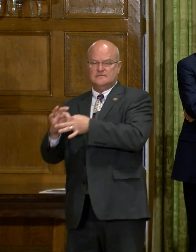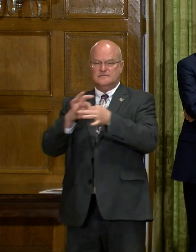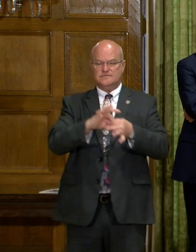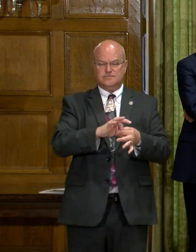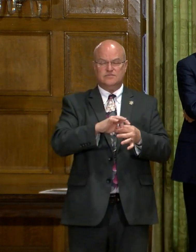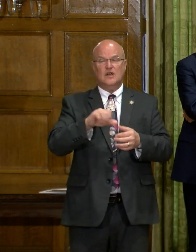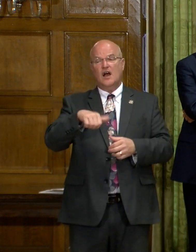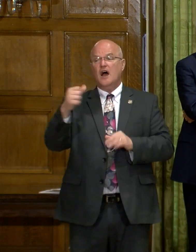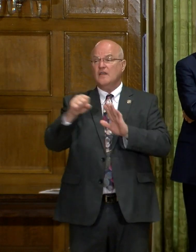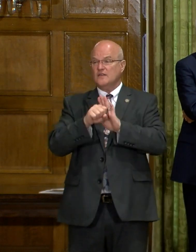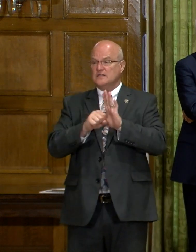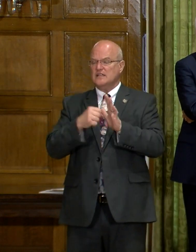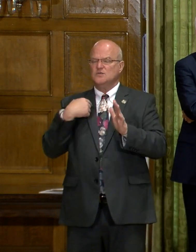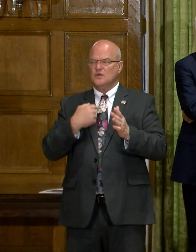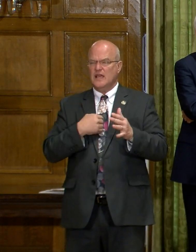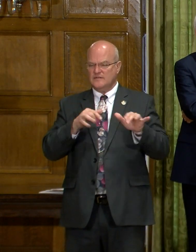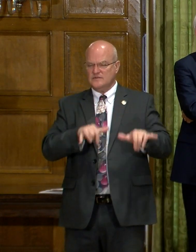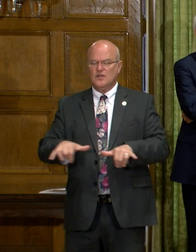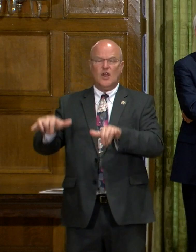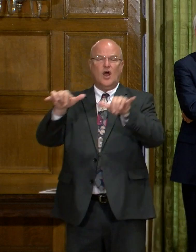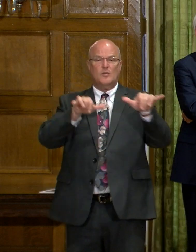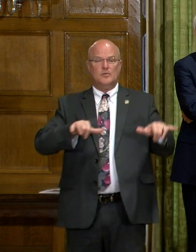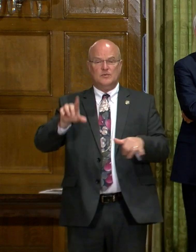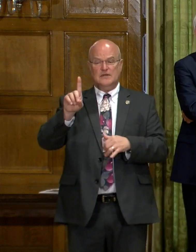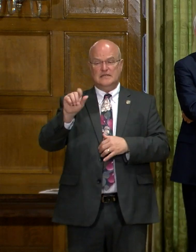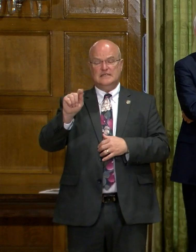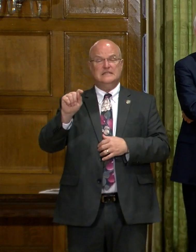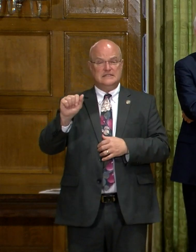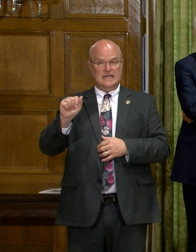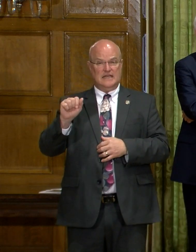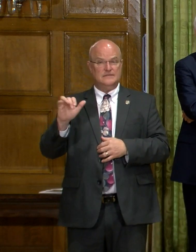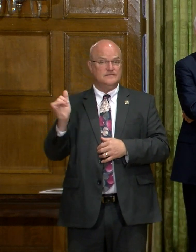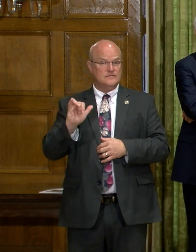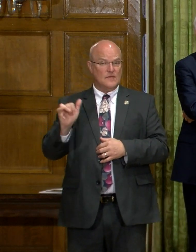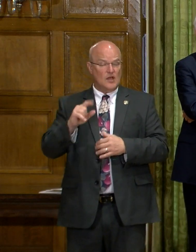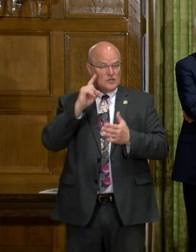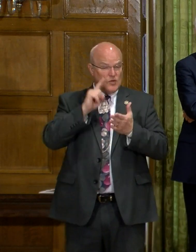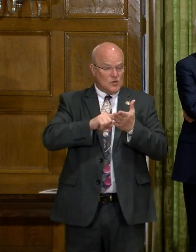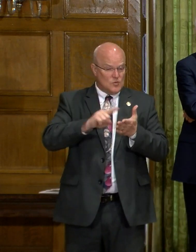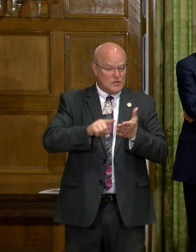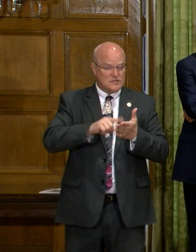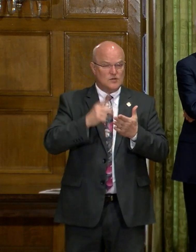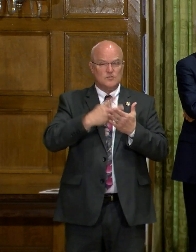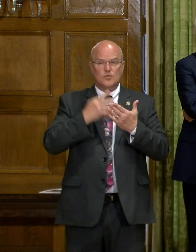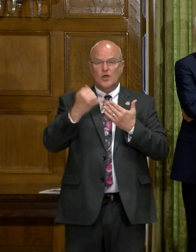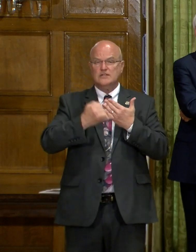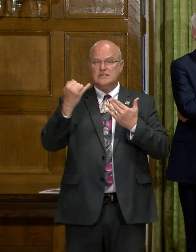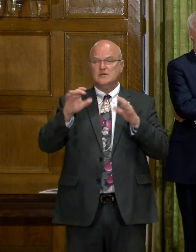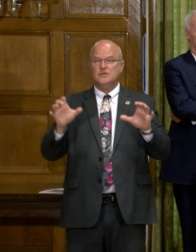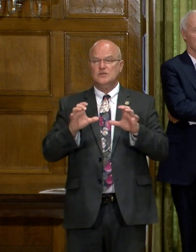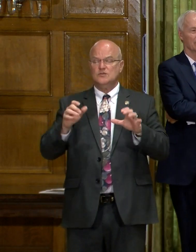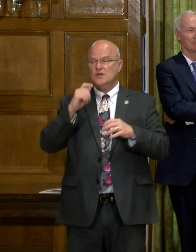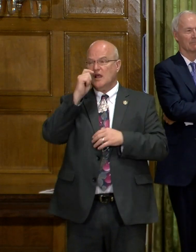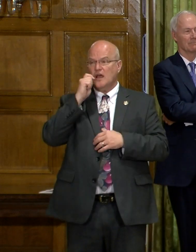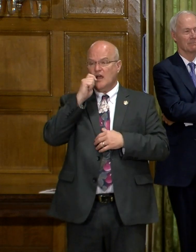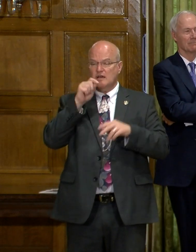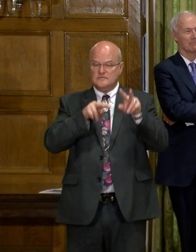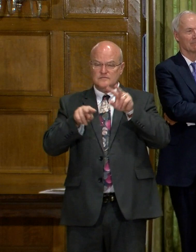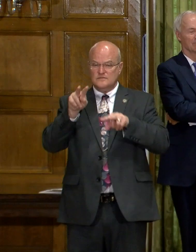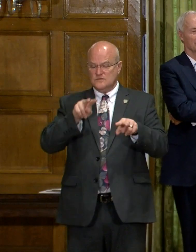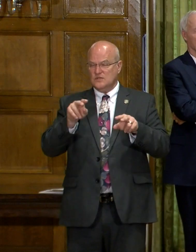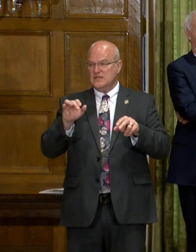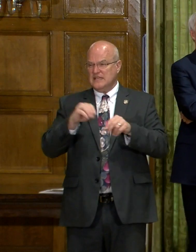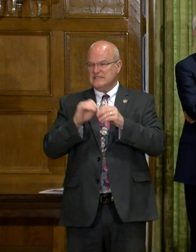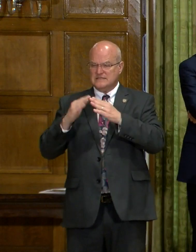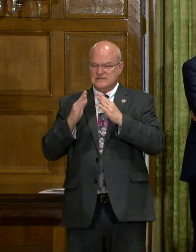other states are doing so we have comparable data. There are also research projects that will be doing serosurveillance in